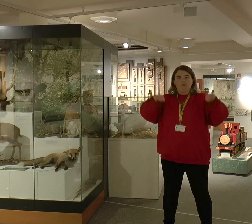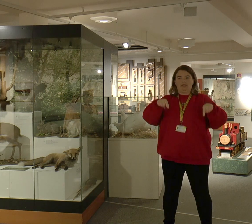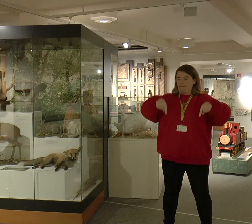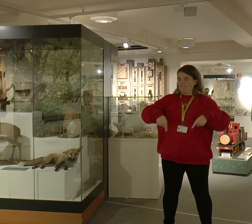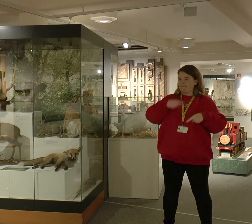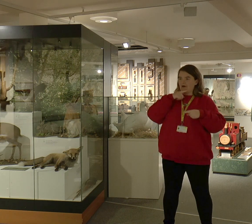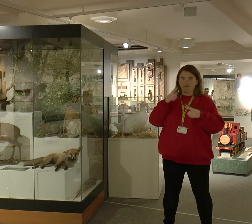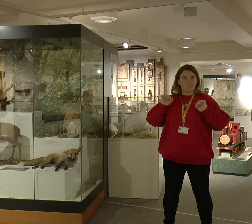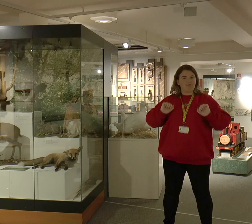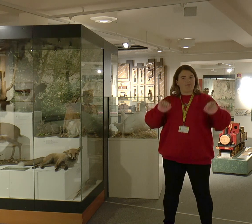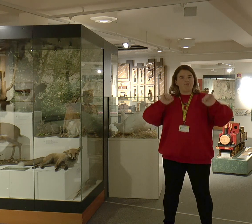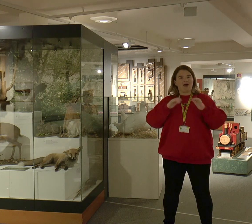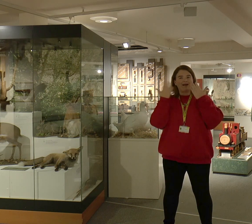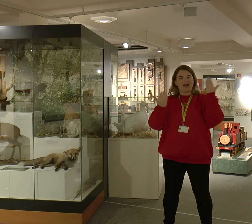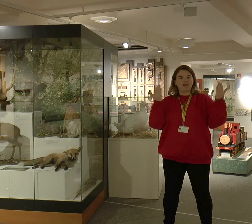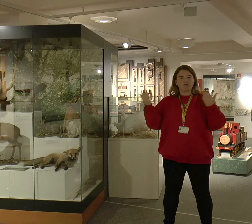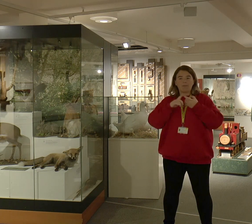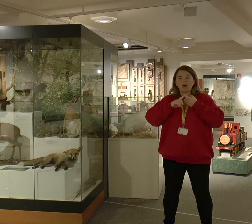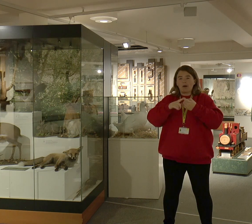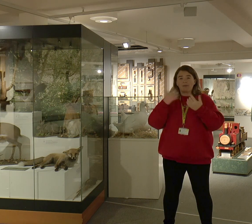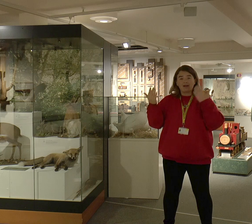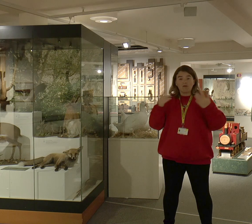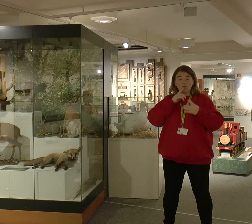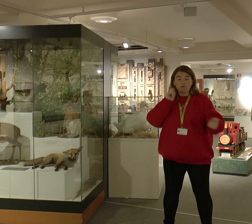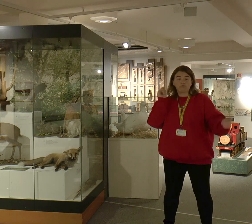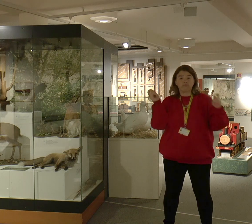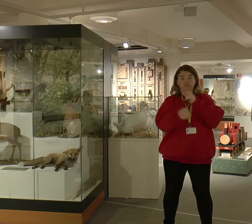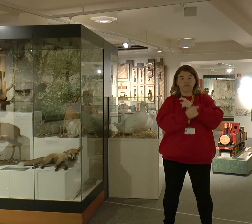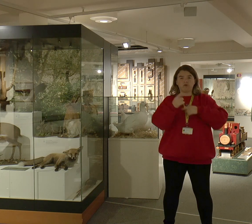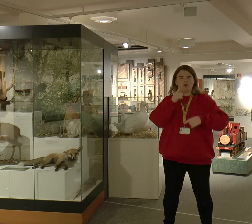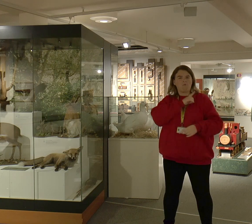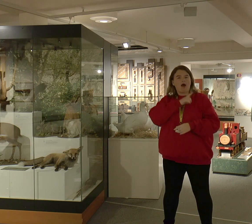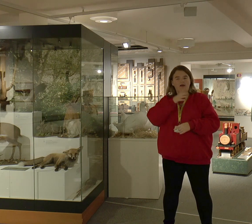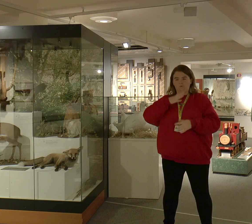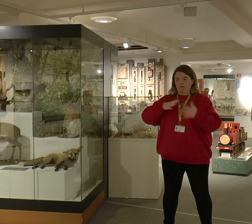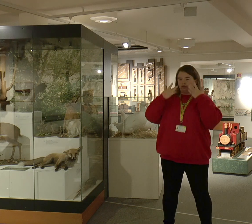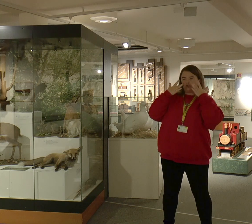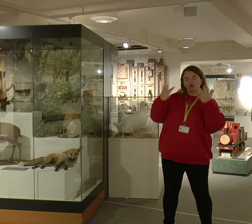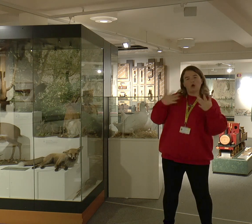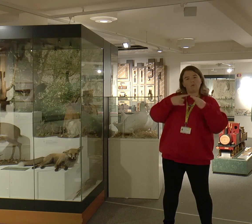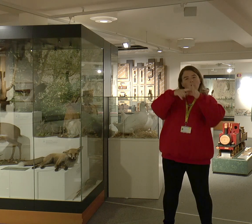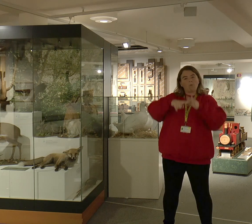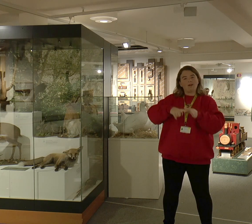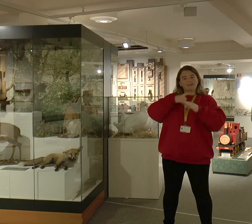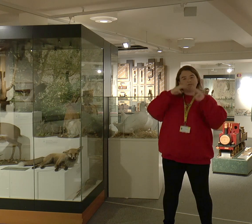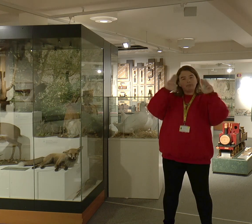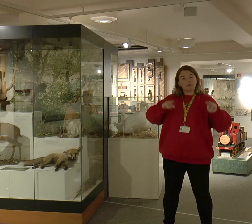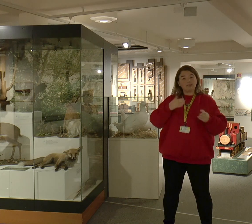will have changed their display cabinets. Usually they're permanent, but now they want to change it because they want to show the quality of